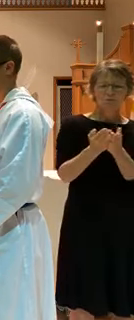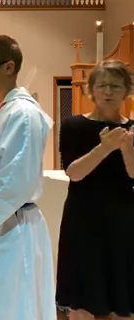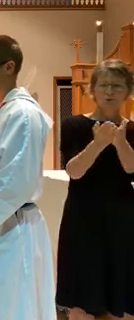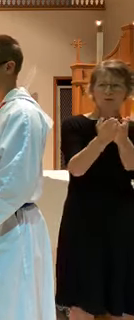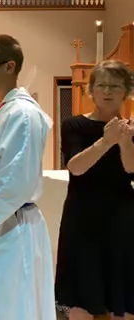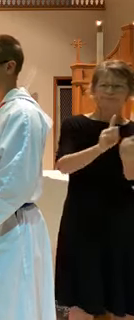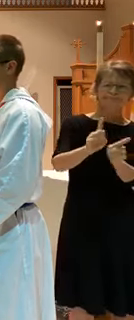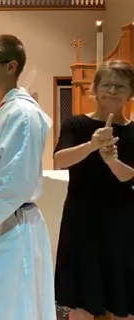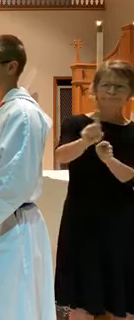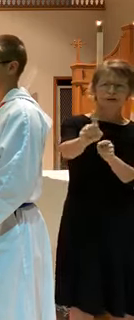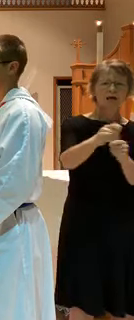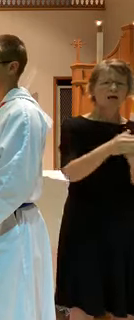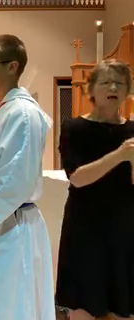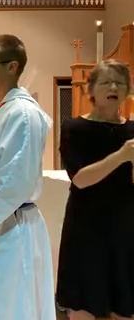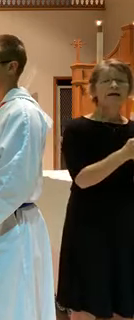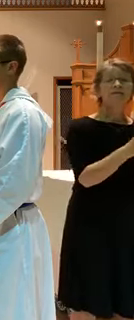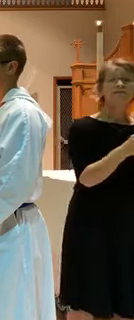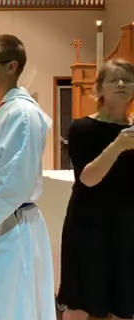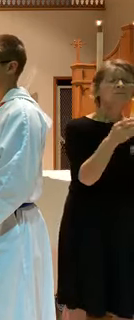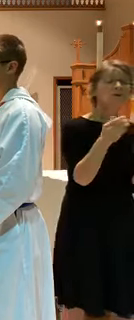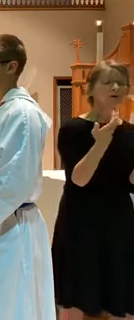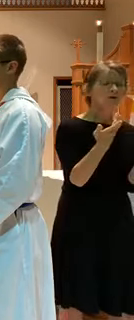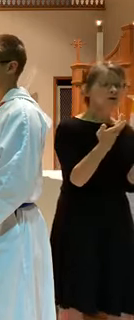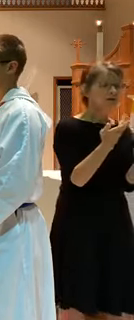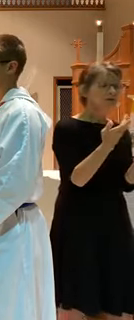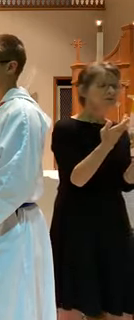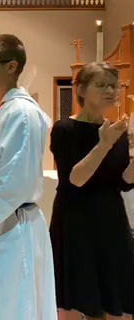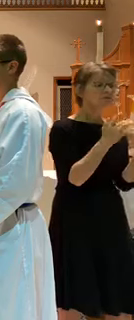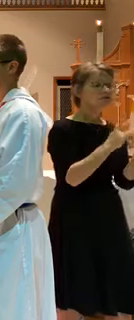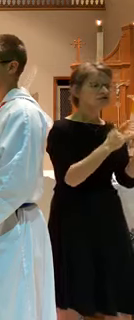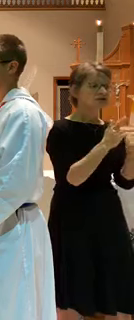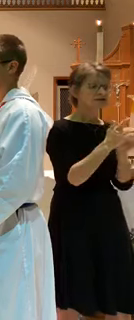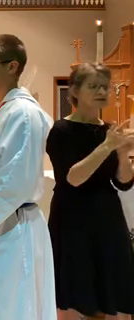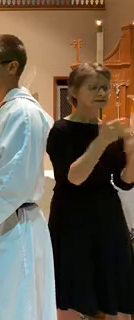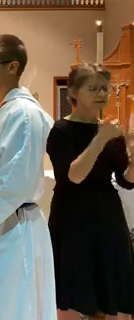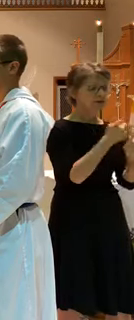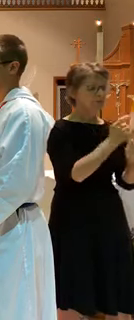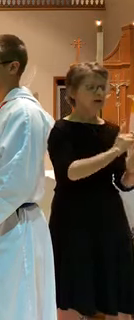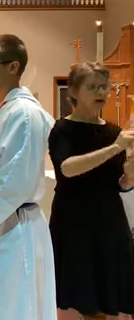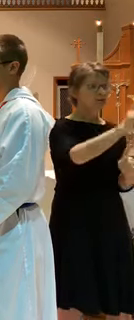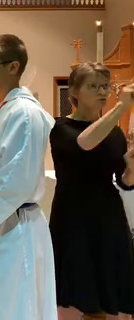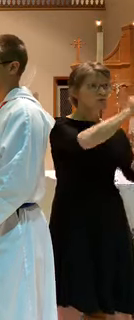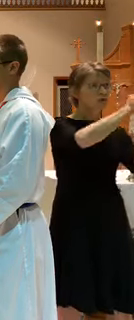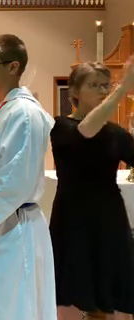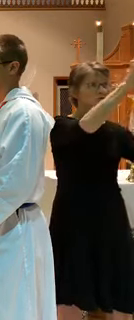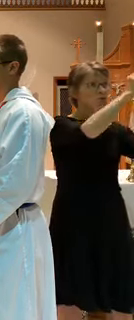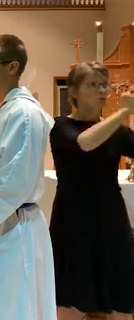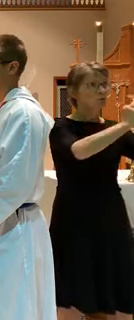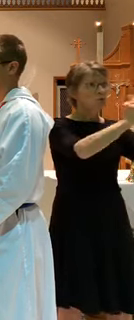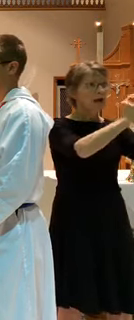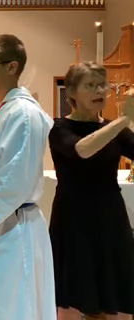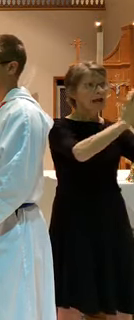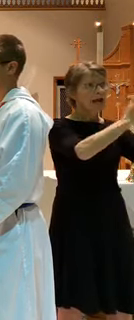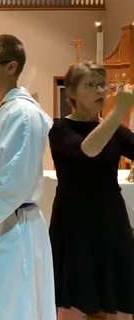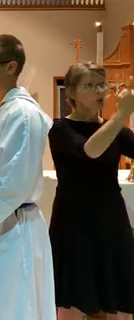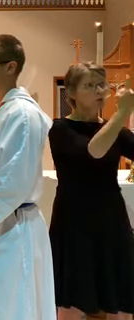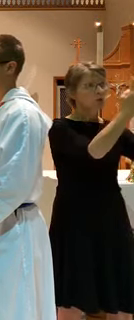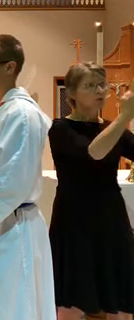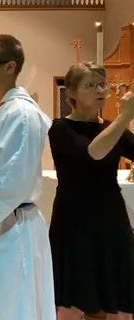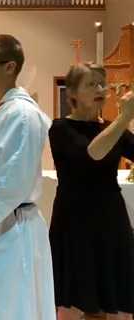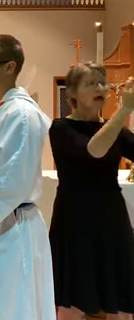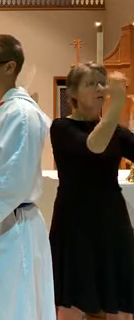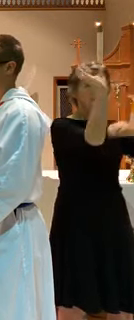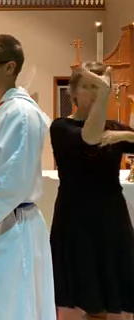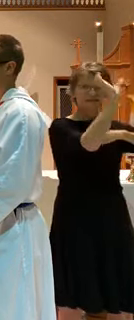the crowds. After doing so, he went up on the mountain by himself to pray. And when it was